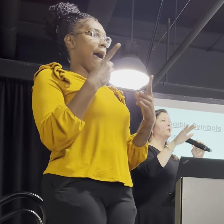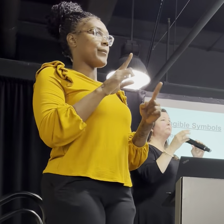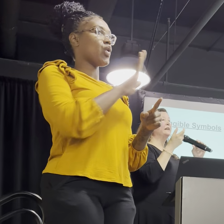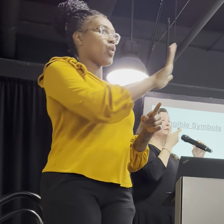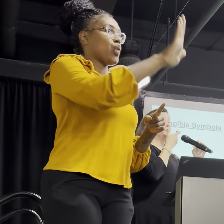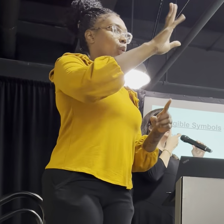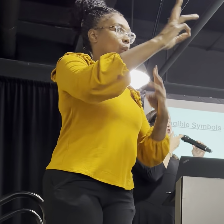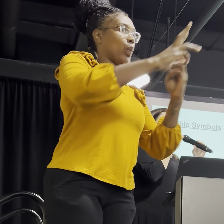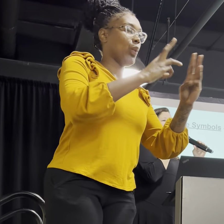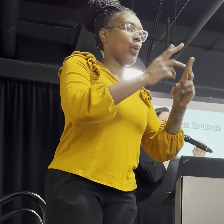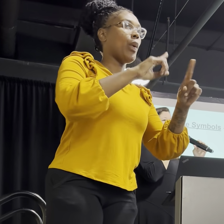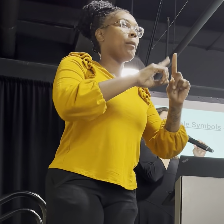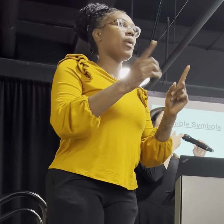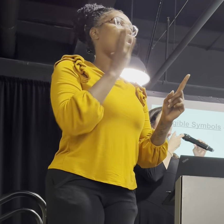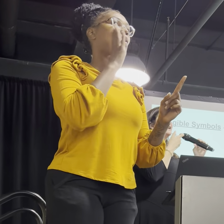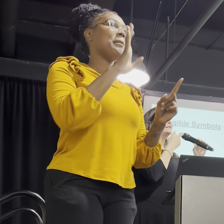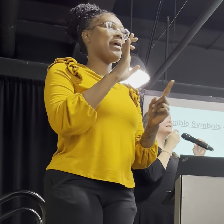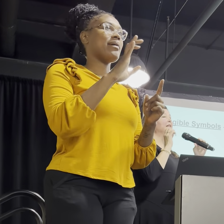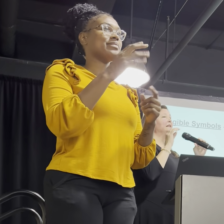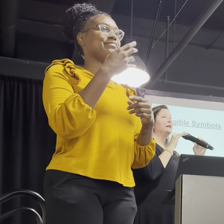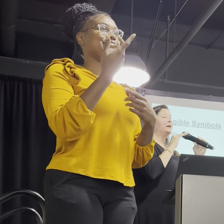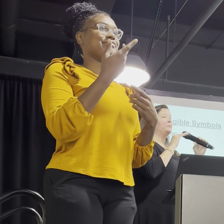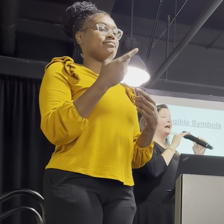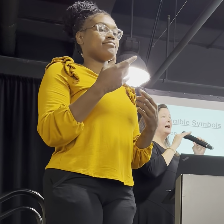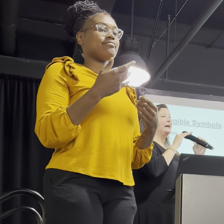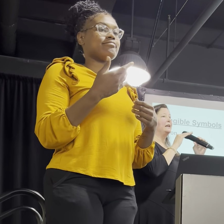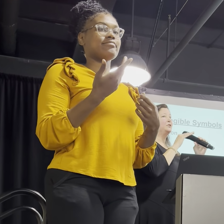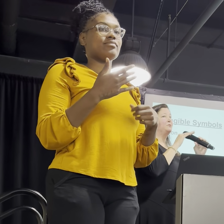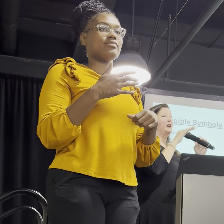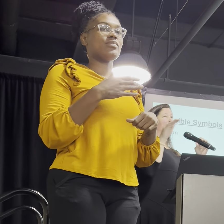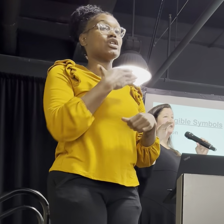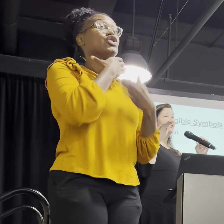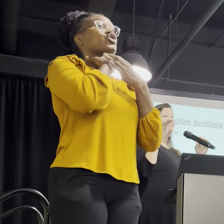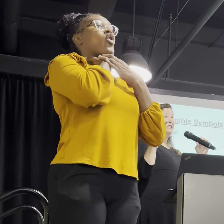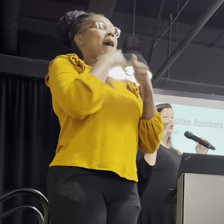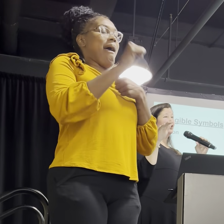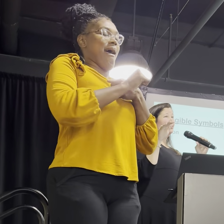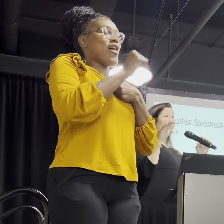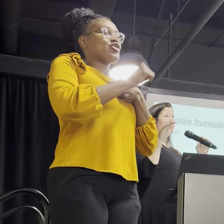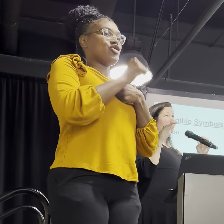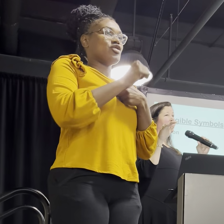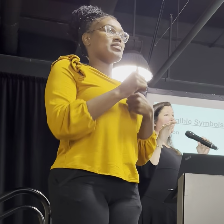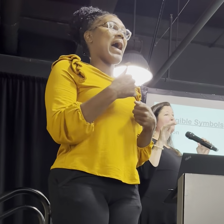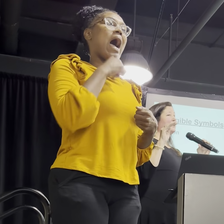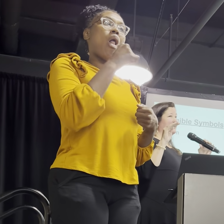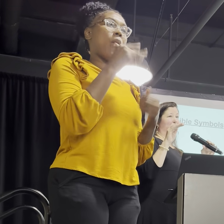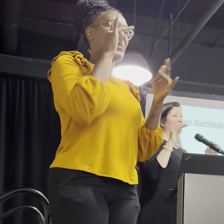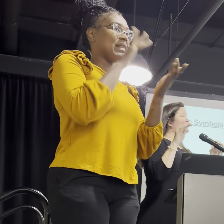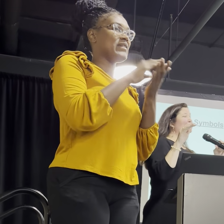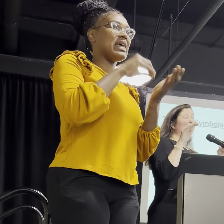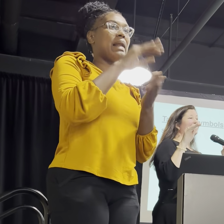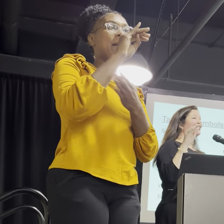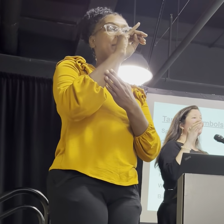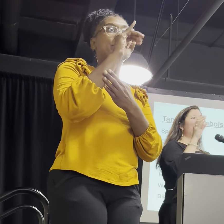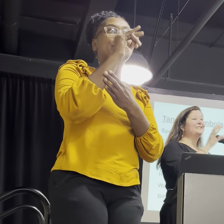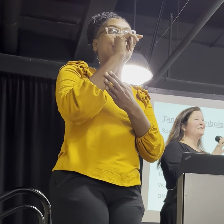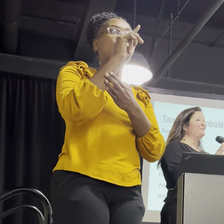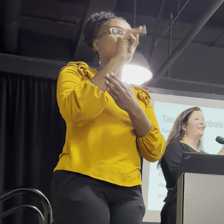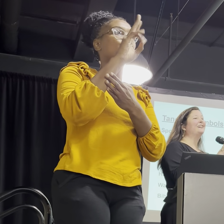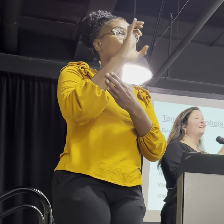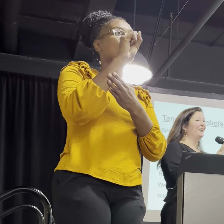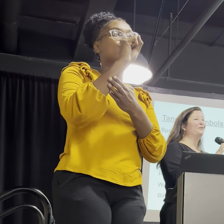guys' world because it would be a choking hazard anyways, but I do not believe in miniatures because miniatures are